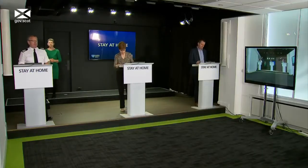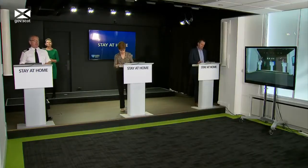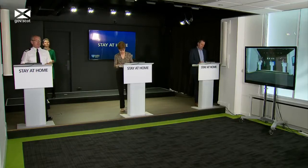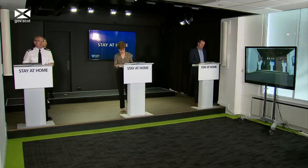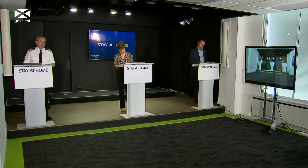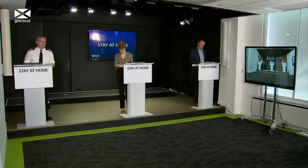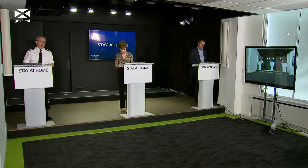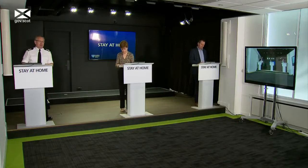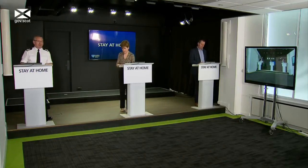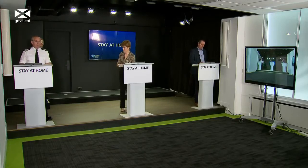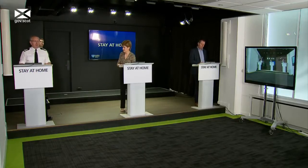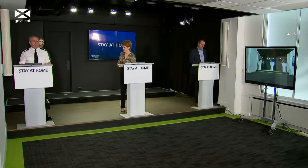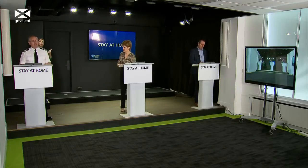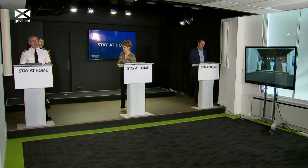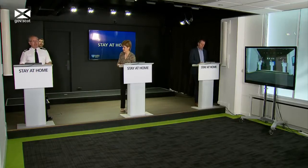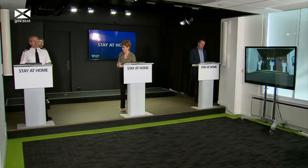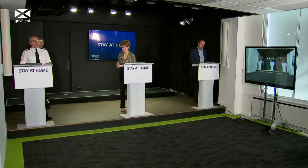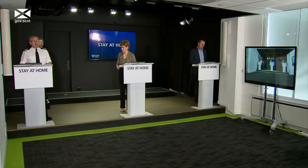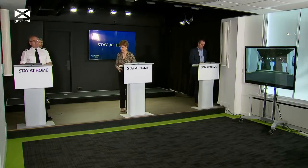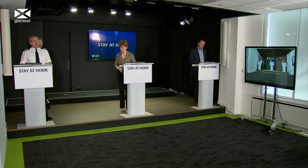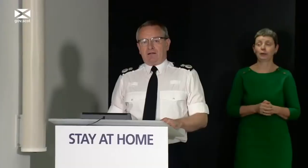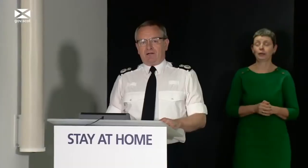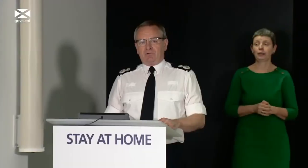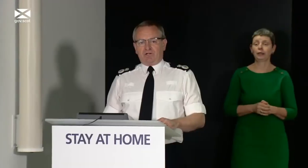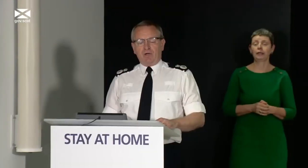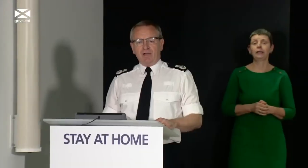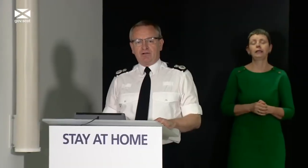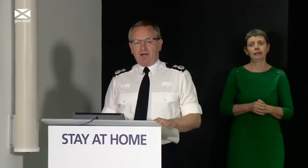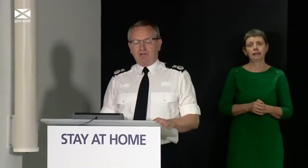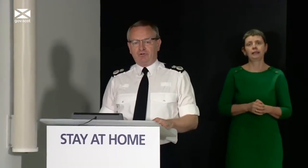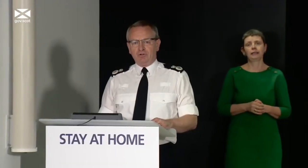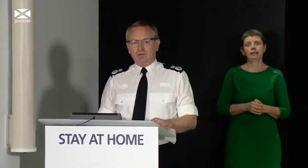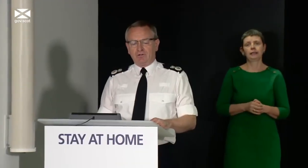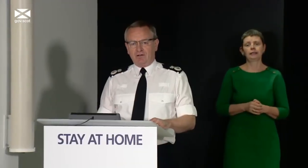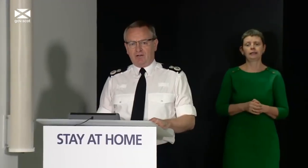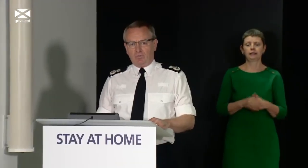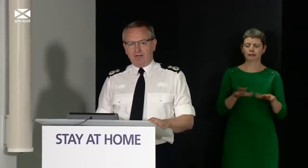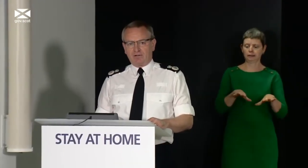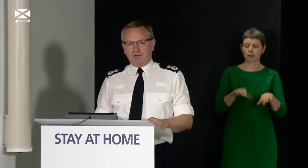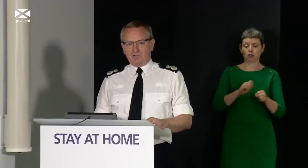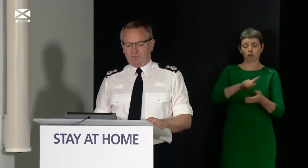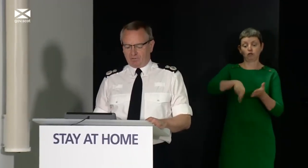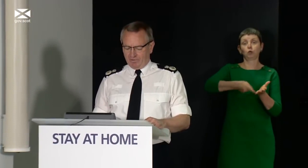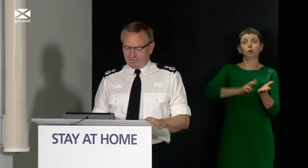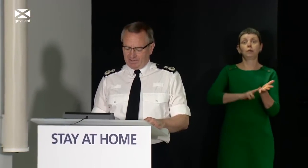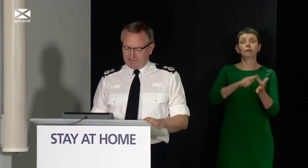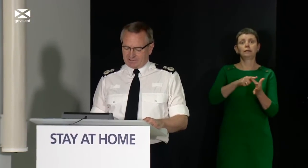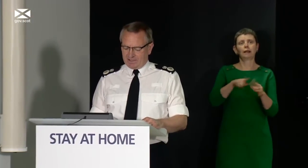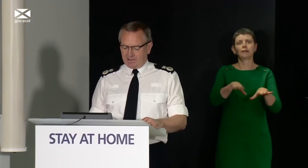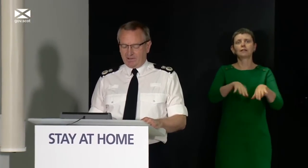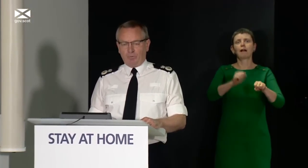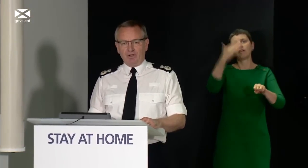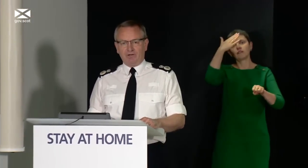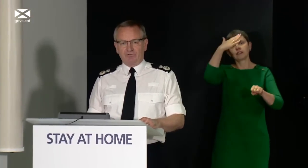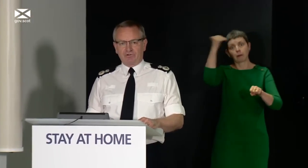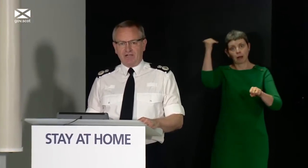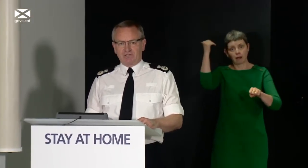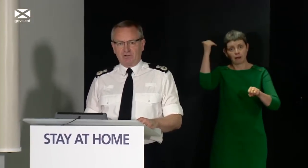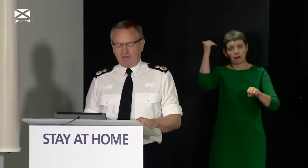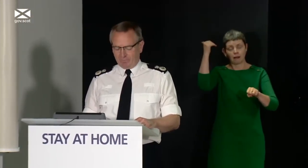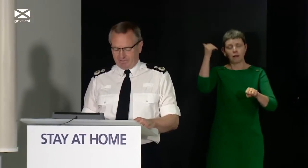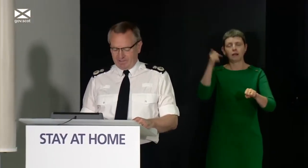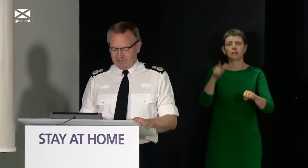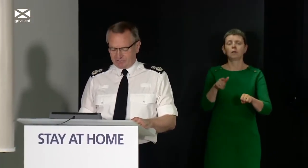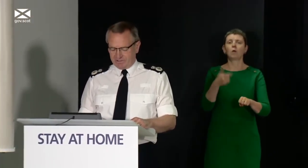Thank you, First Minister, and good afternoon. And as we enter early June and we enter the summer months, I'd like to start on a point I've